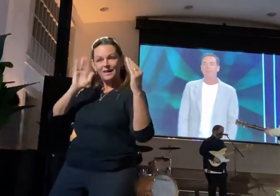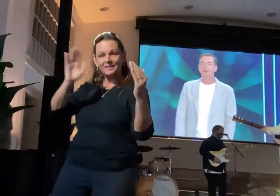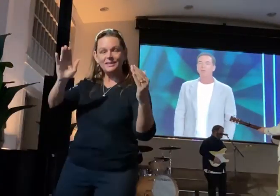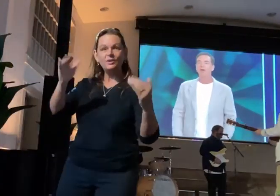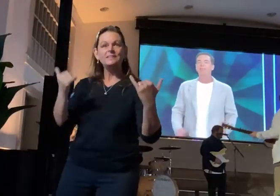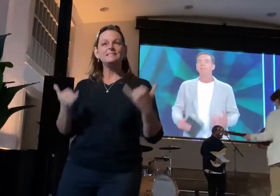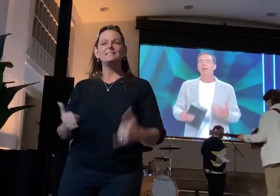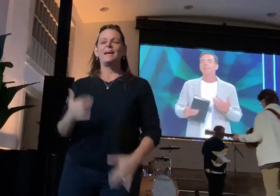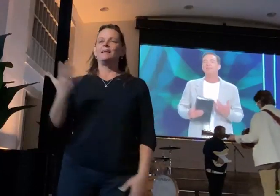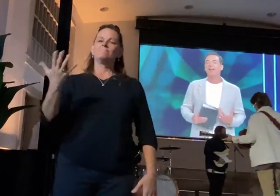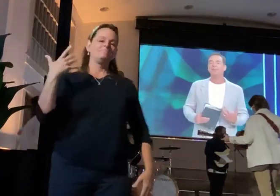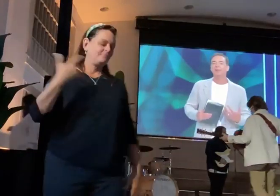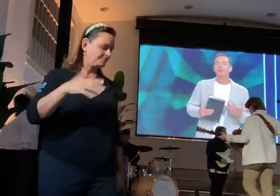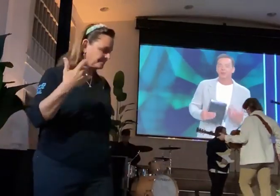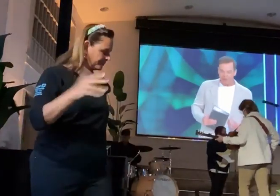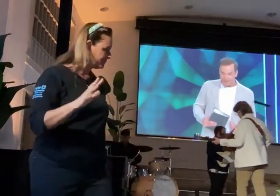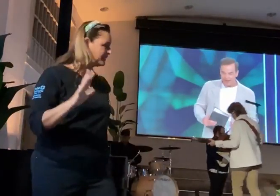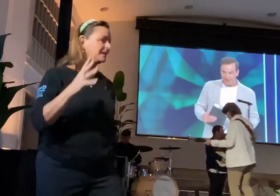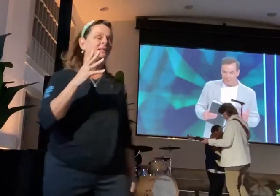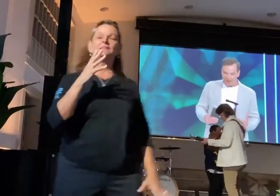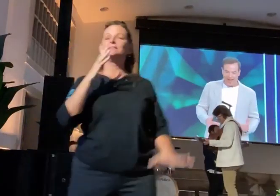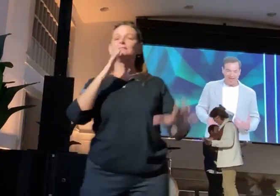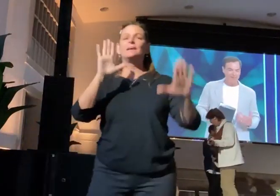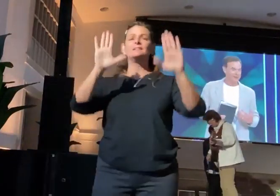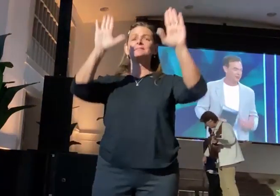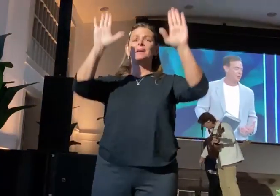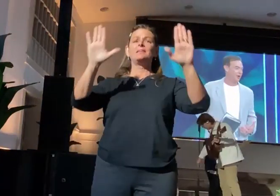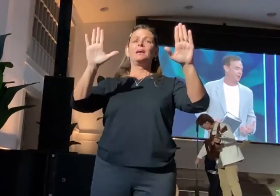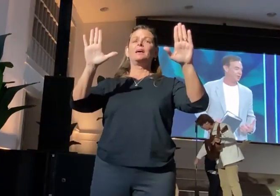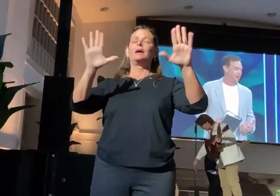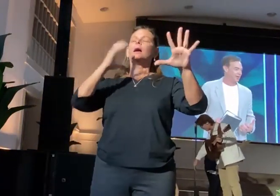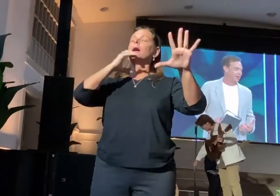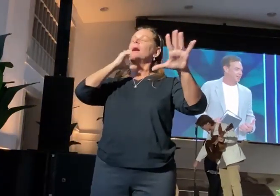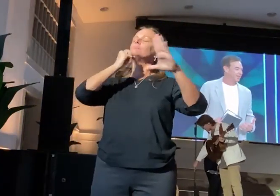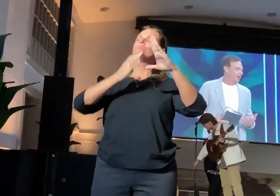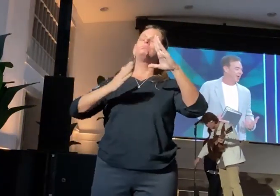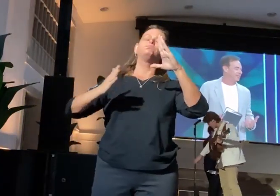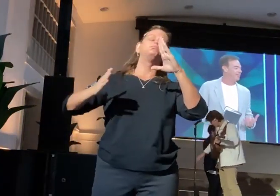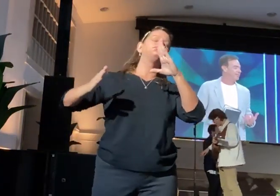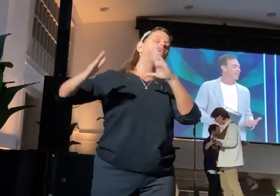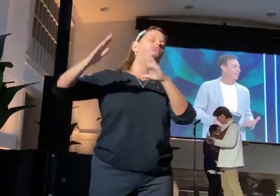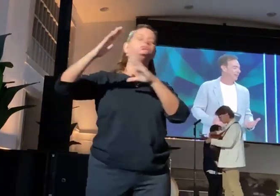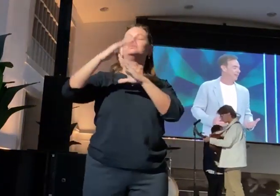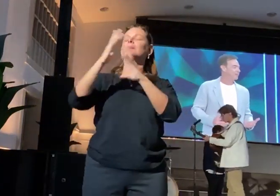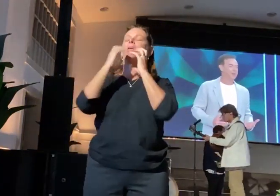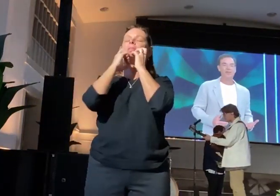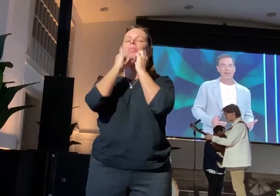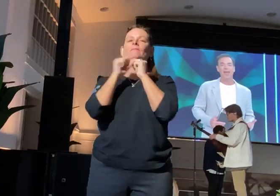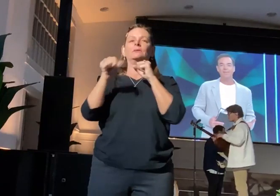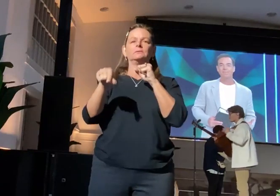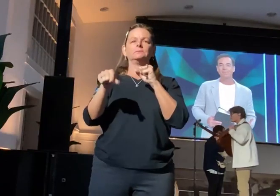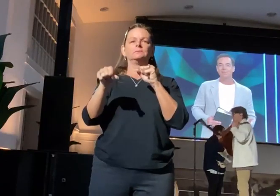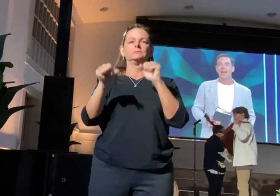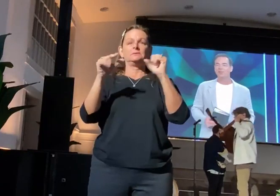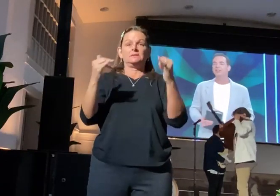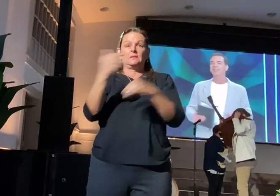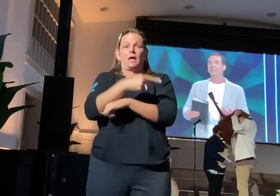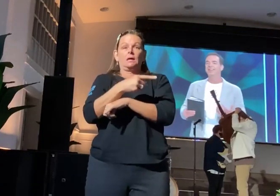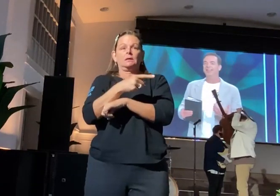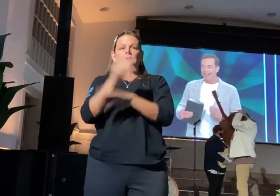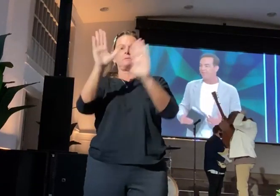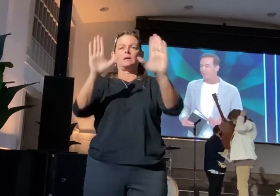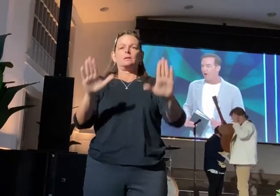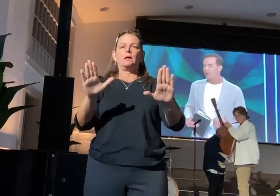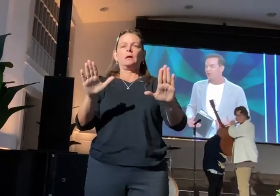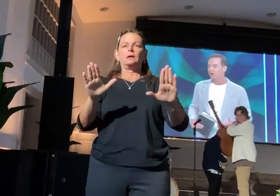Today happens to be one of my favorite Sundays that we have as a church. It's a very significant Sunday, not